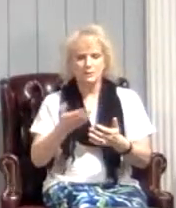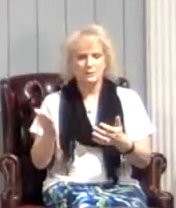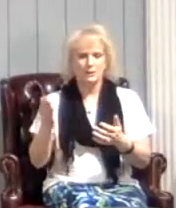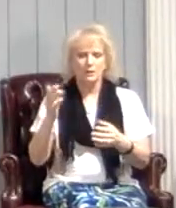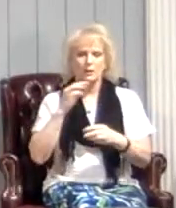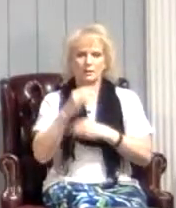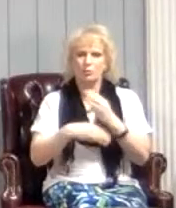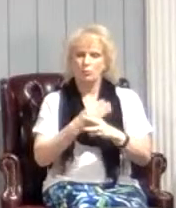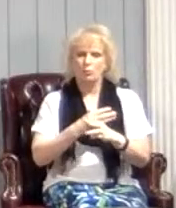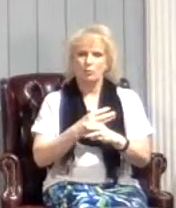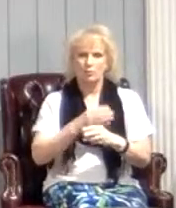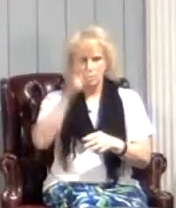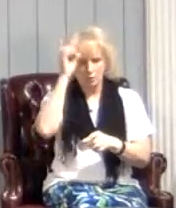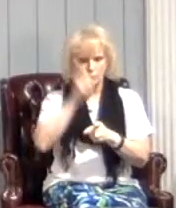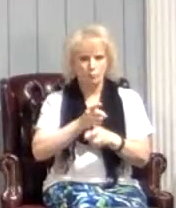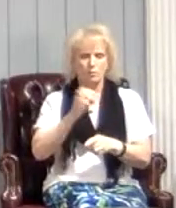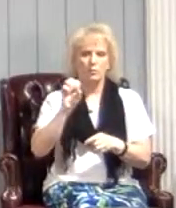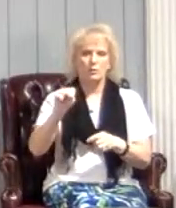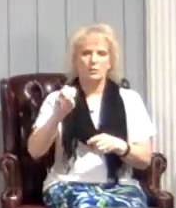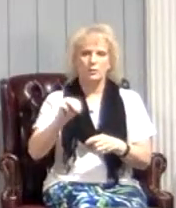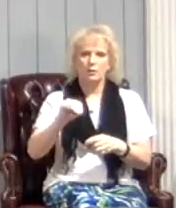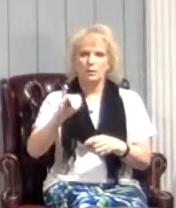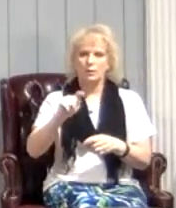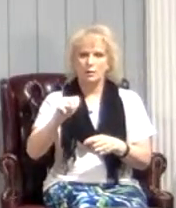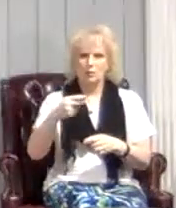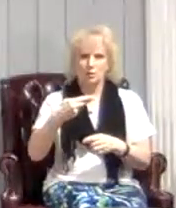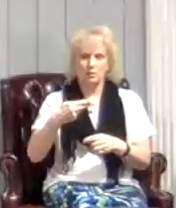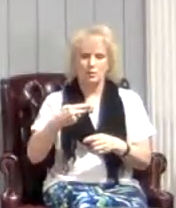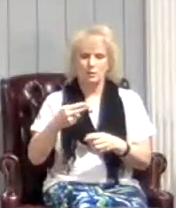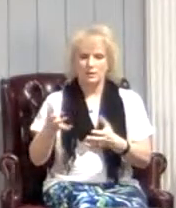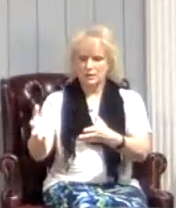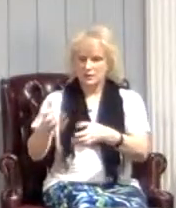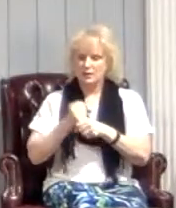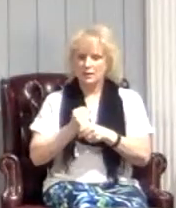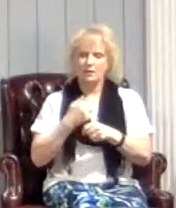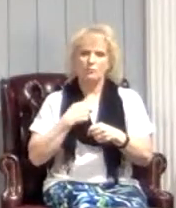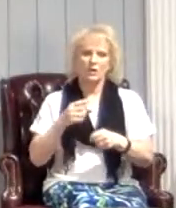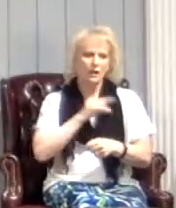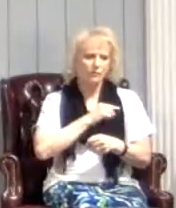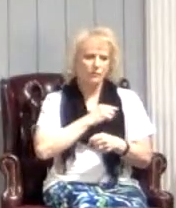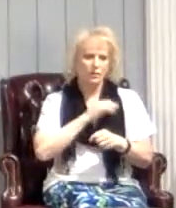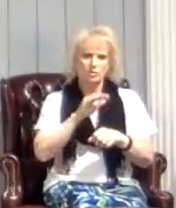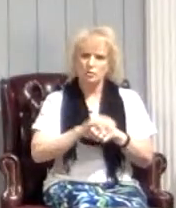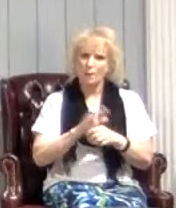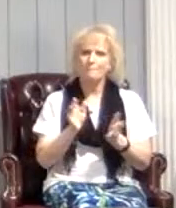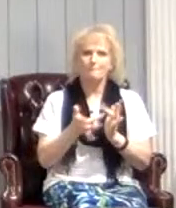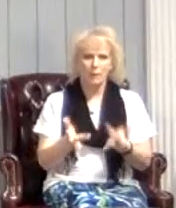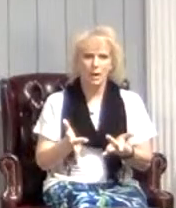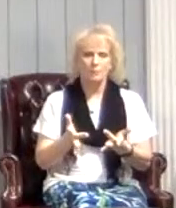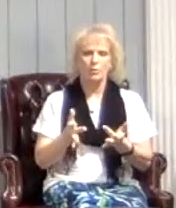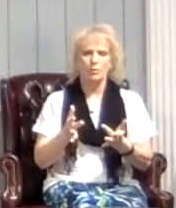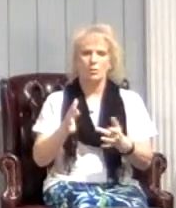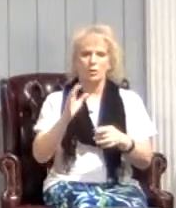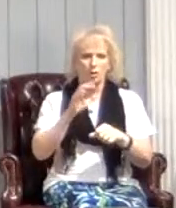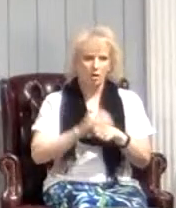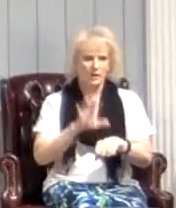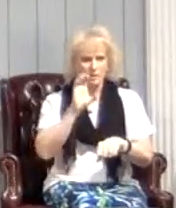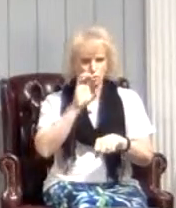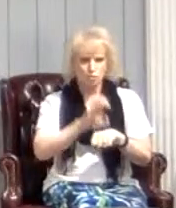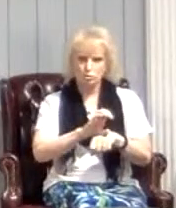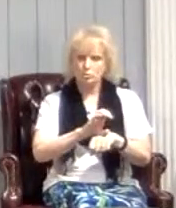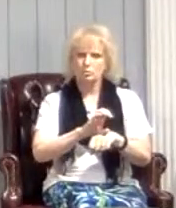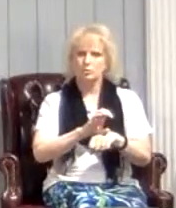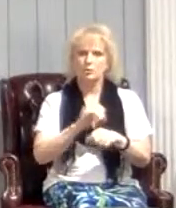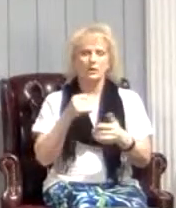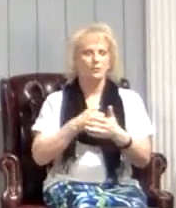Smith gave me convictions on my Bible, gave me convictions on the church. I mean, it